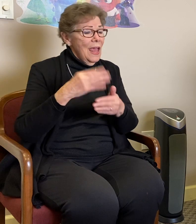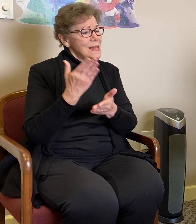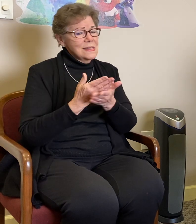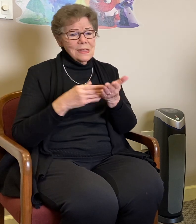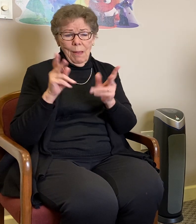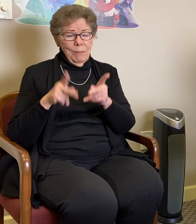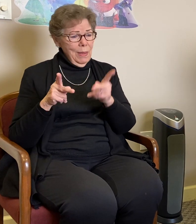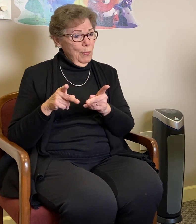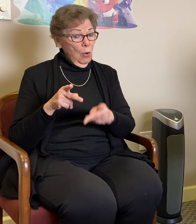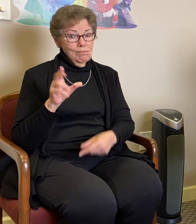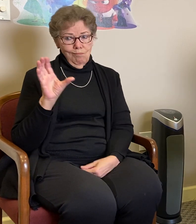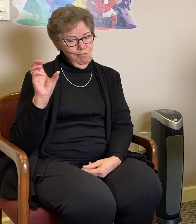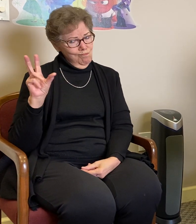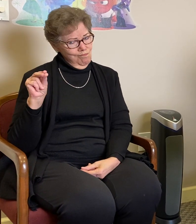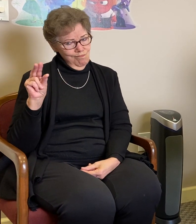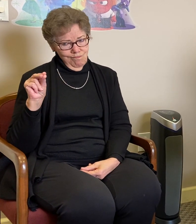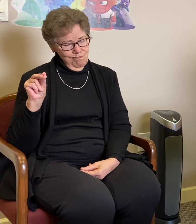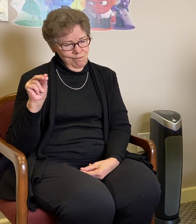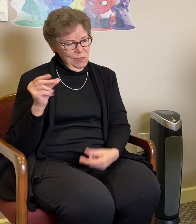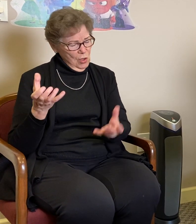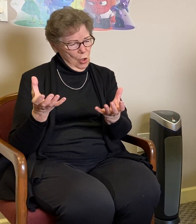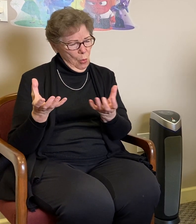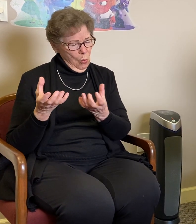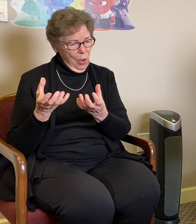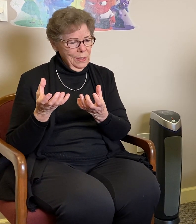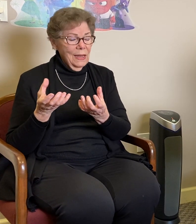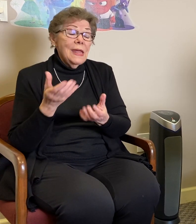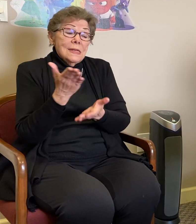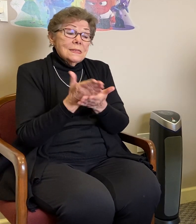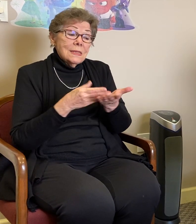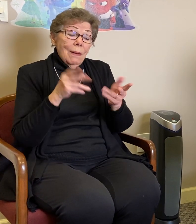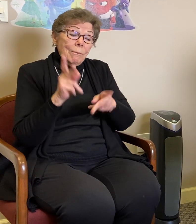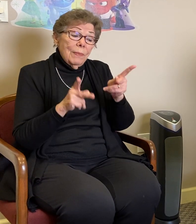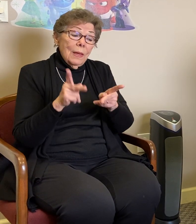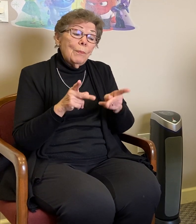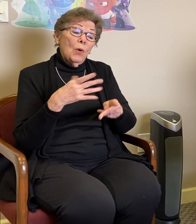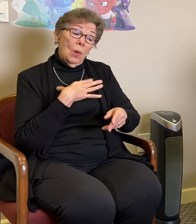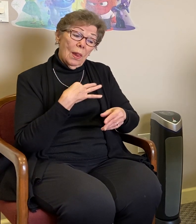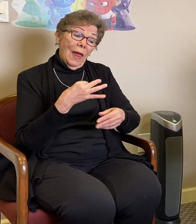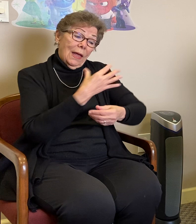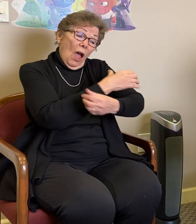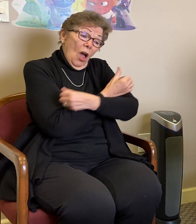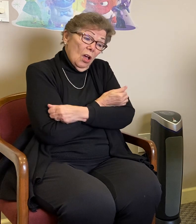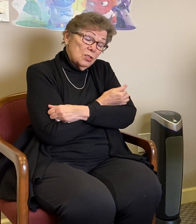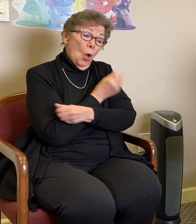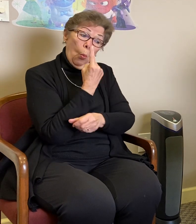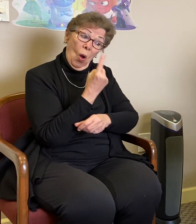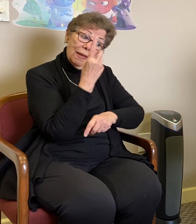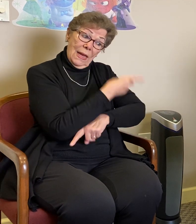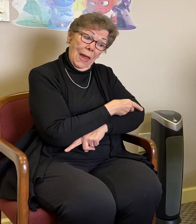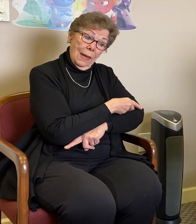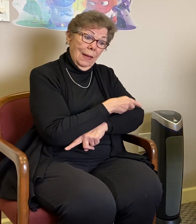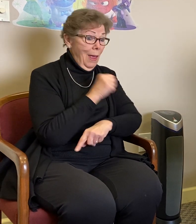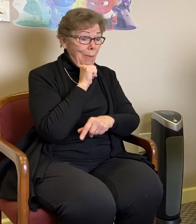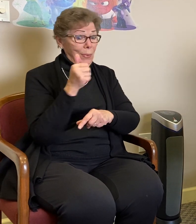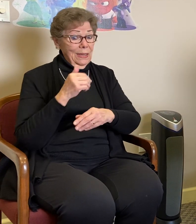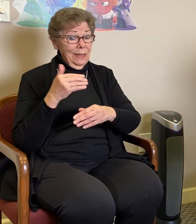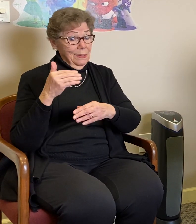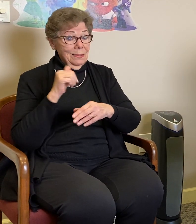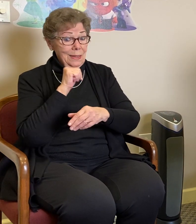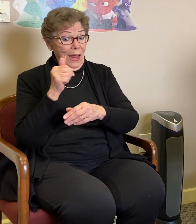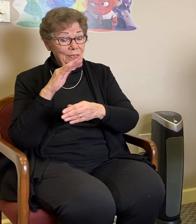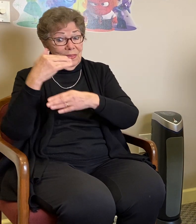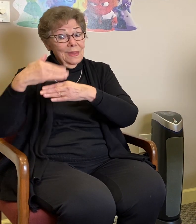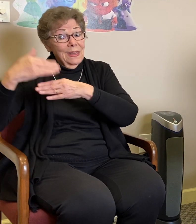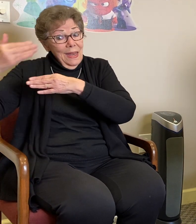some do not. Some people like a hug one day and not the next. Just because a